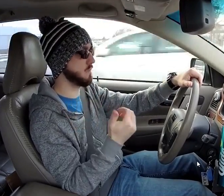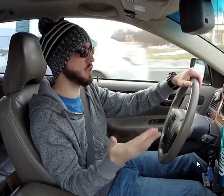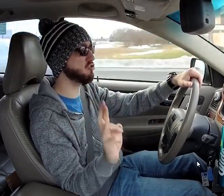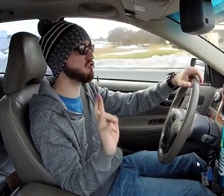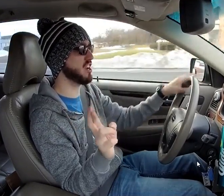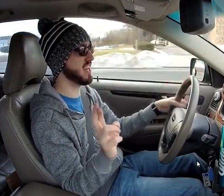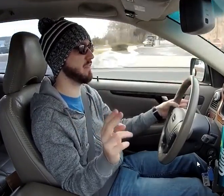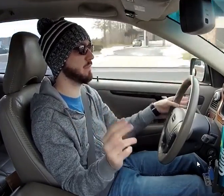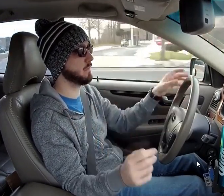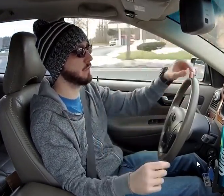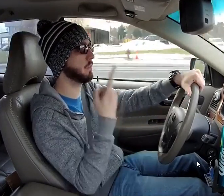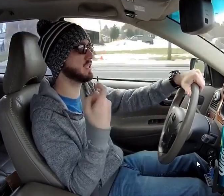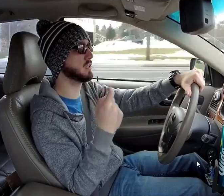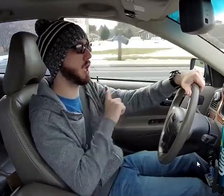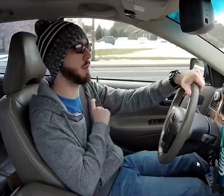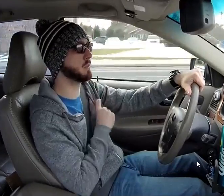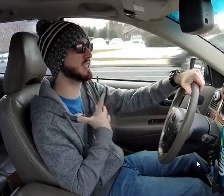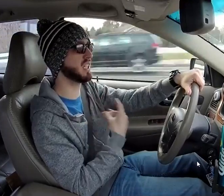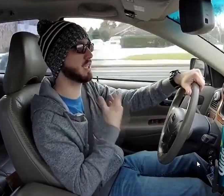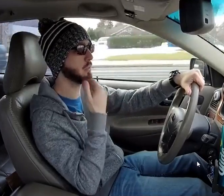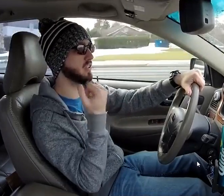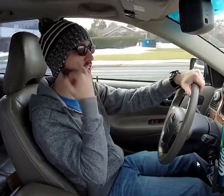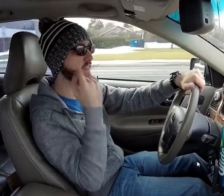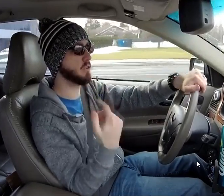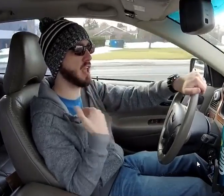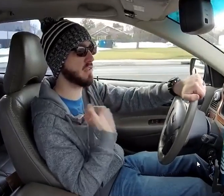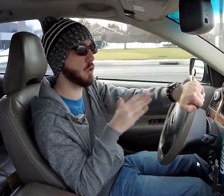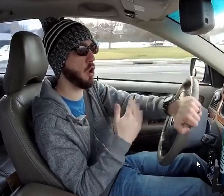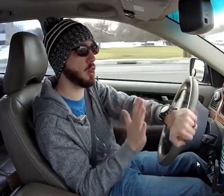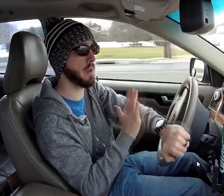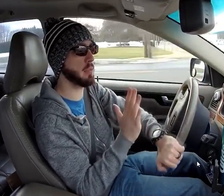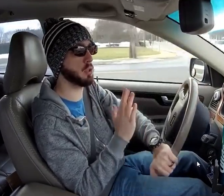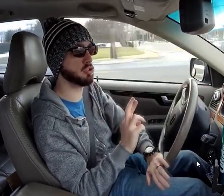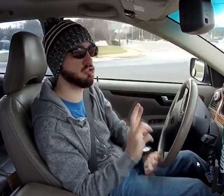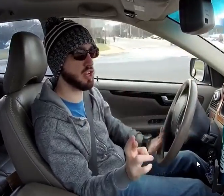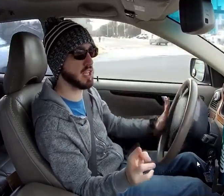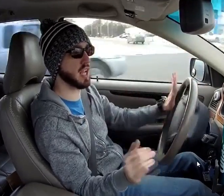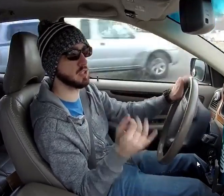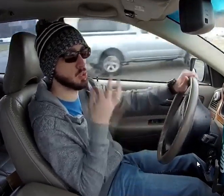registration. Everything has to be ready because the cop's going to come over